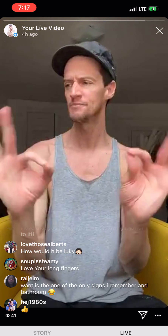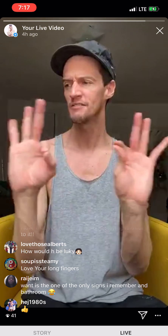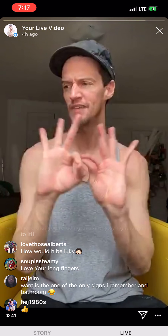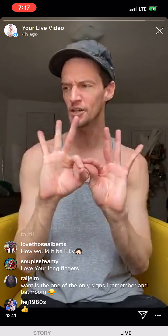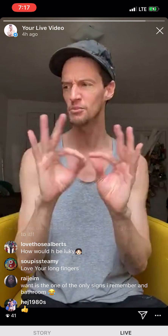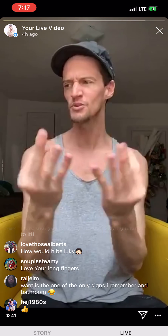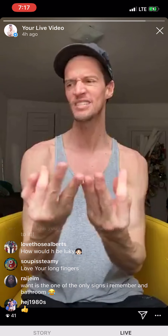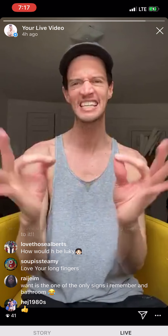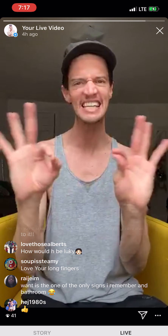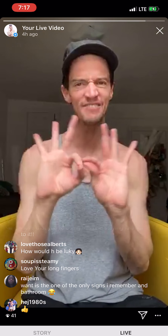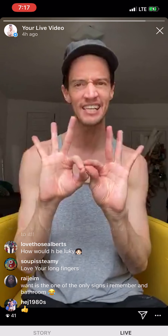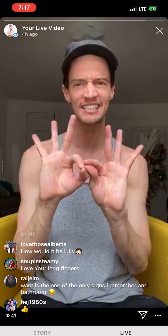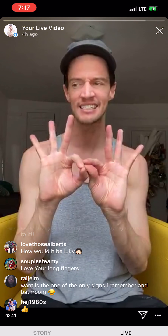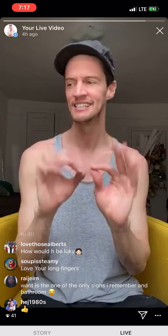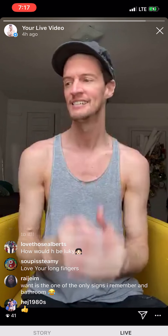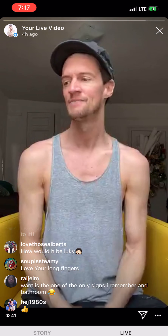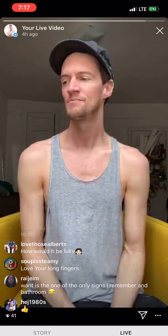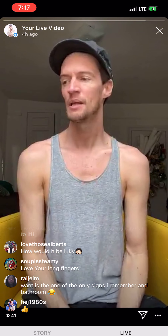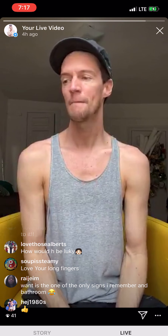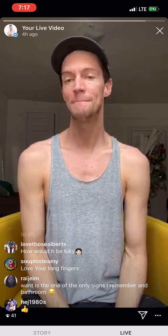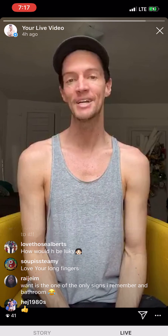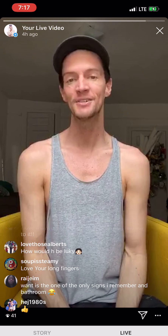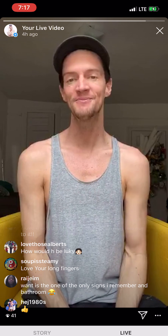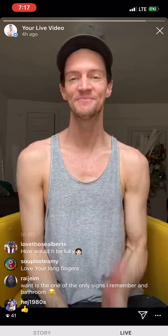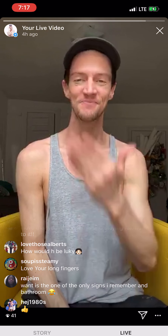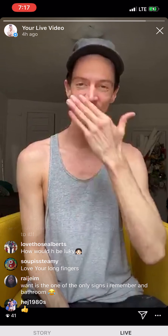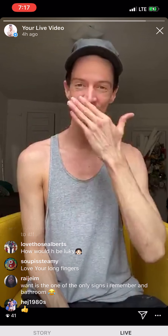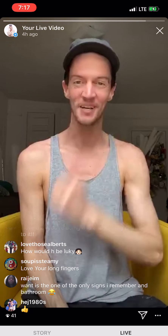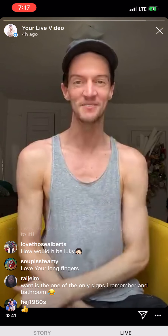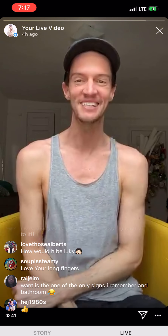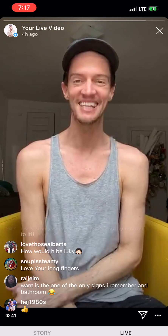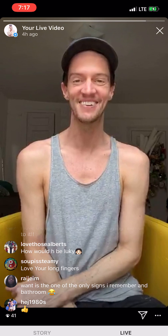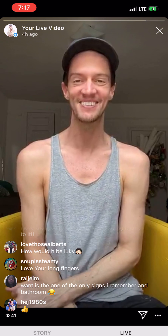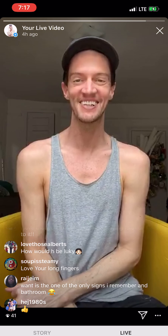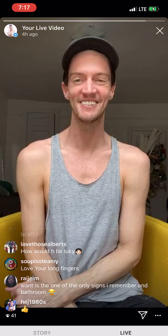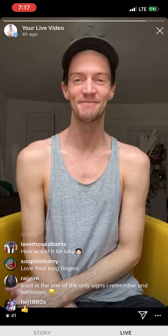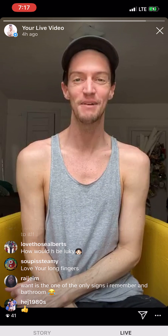Valuable. Significant. Better. Oh, we did that one already. Better.